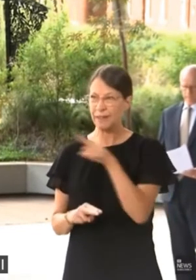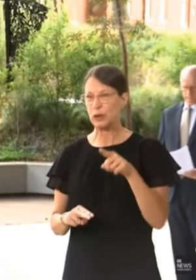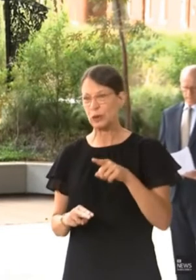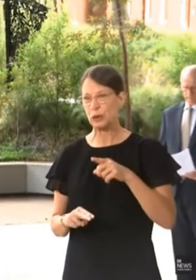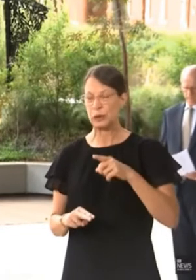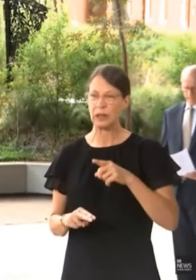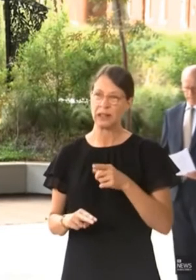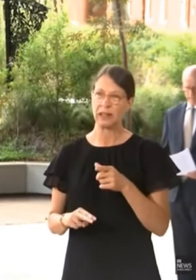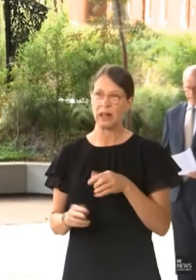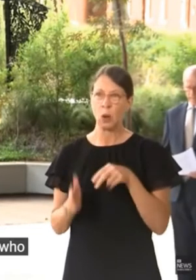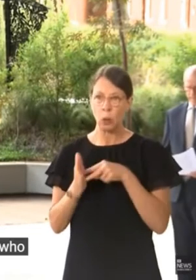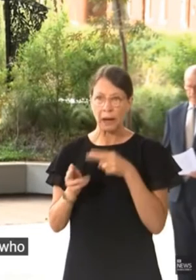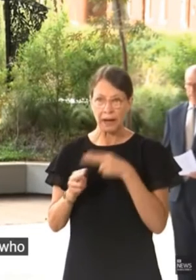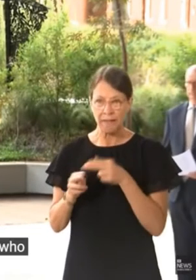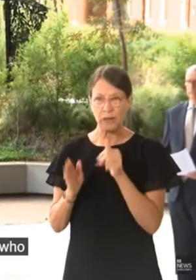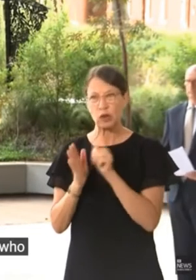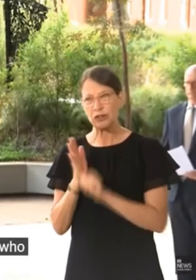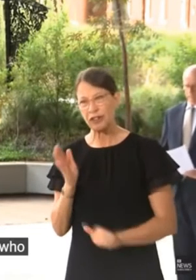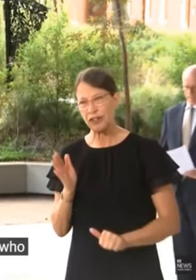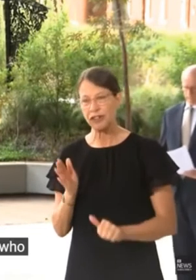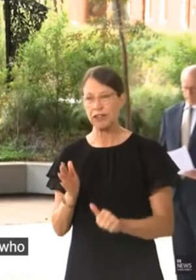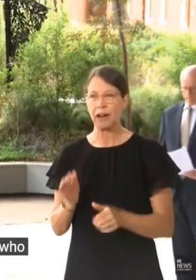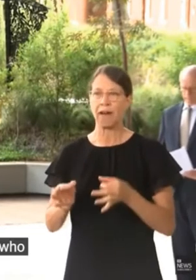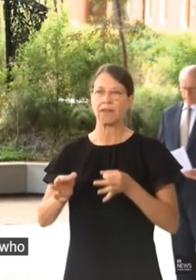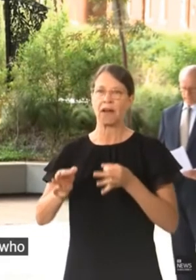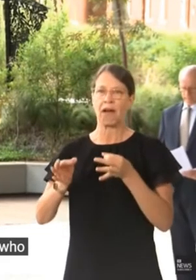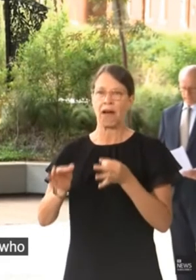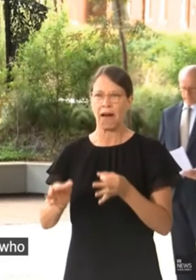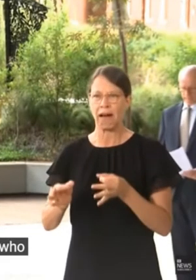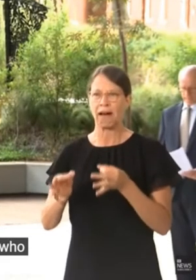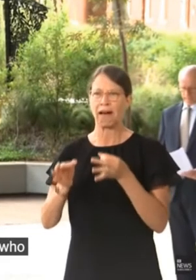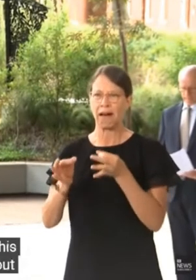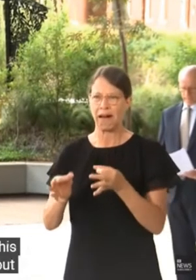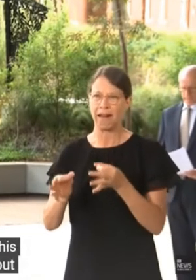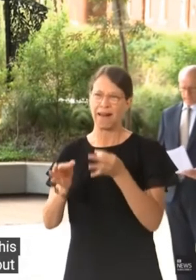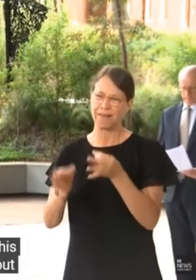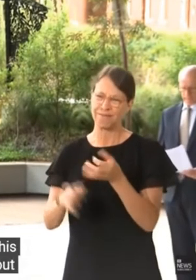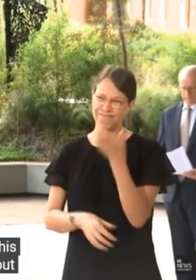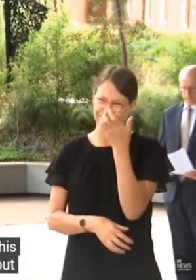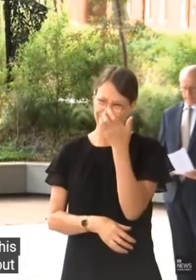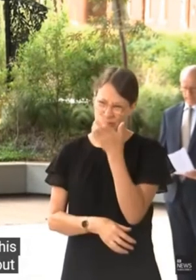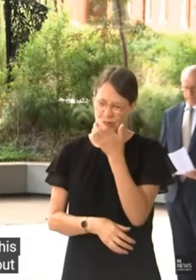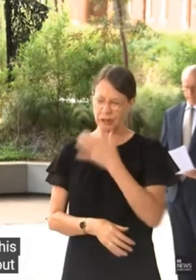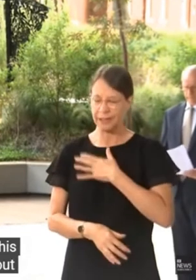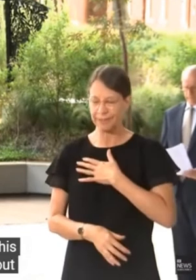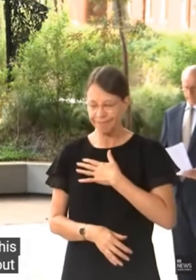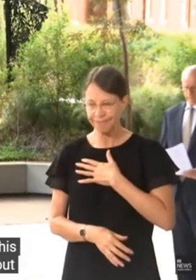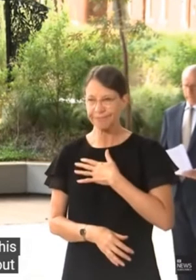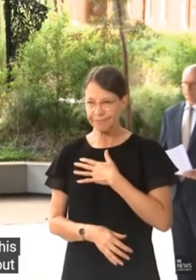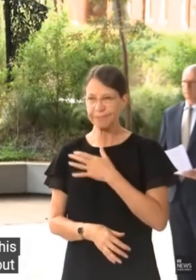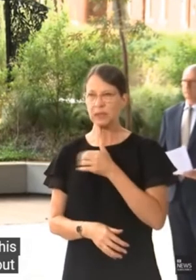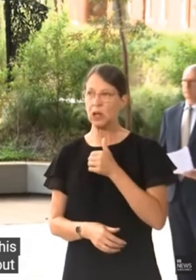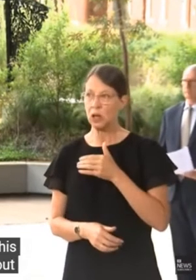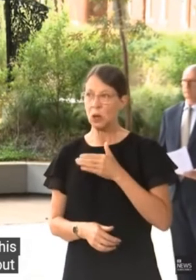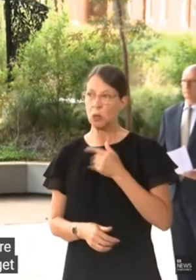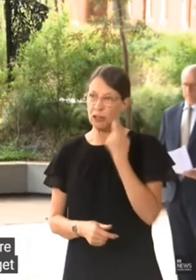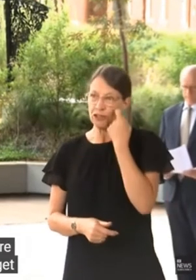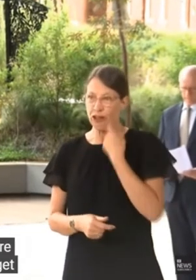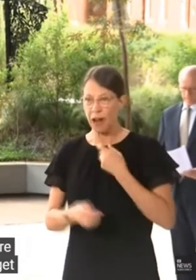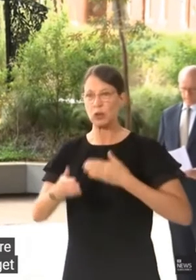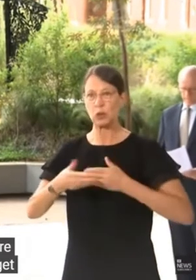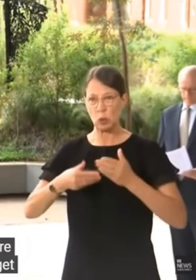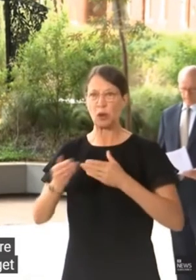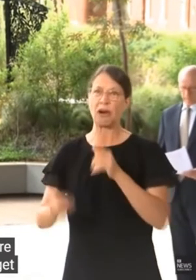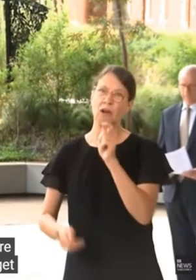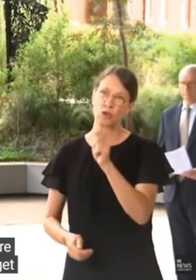period, our hearts go out to you. Please know that we're doing everything we can to get that surgery up and running